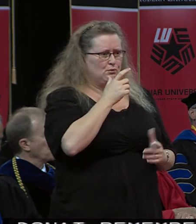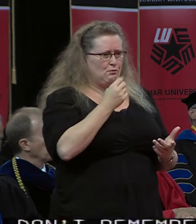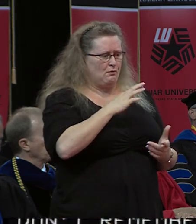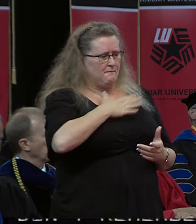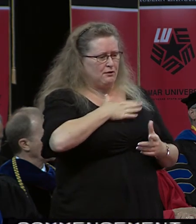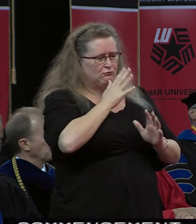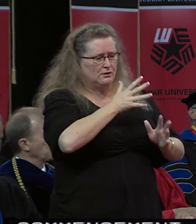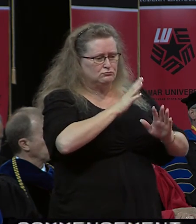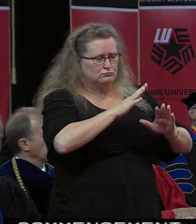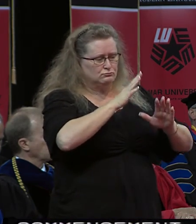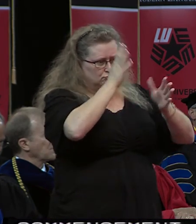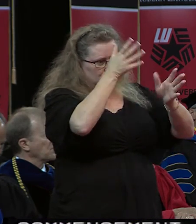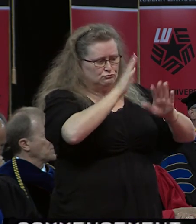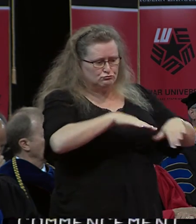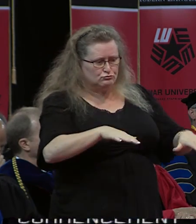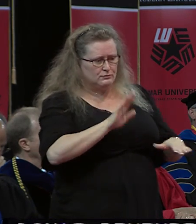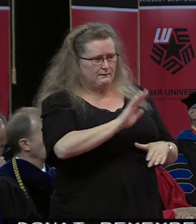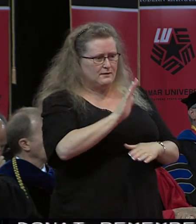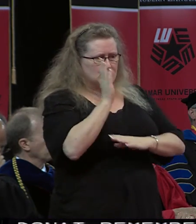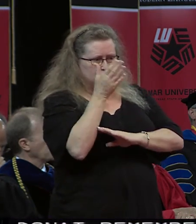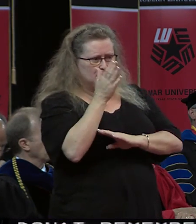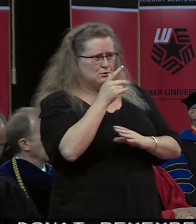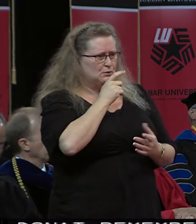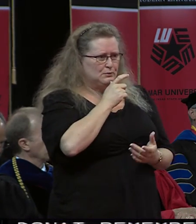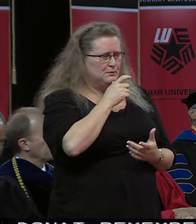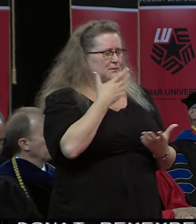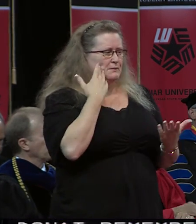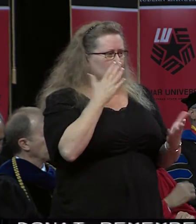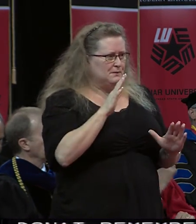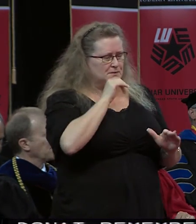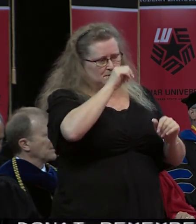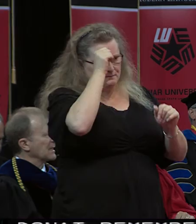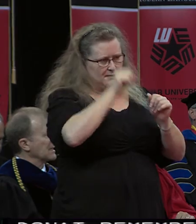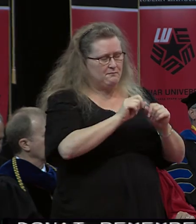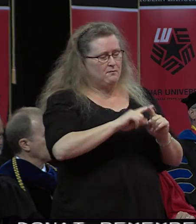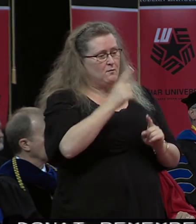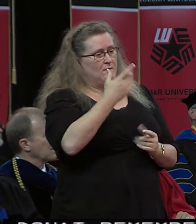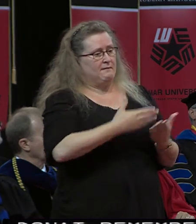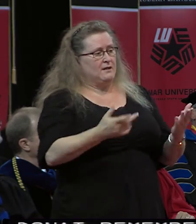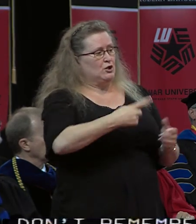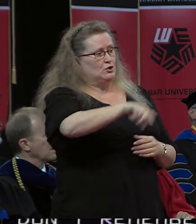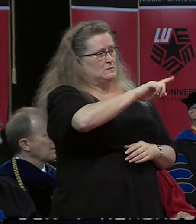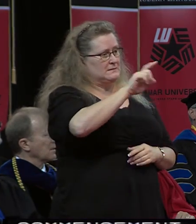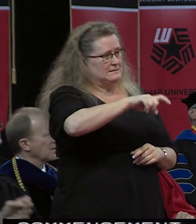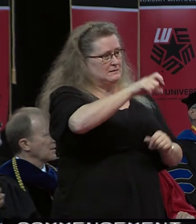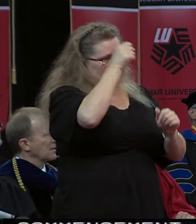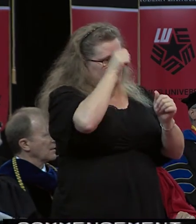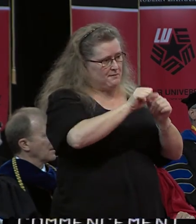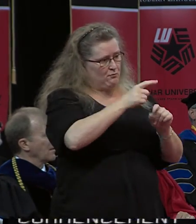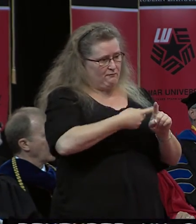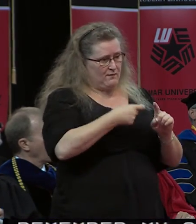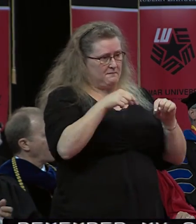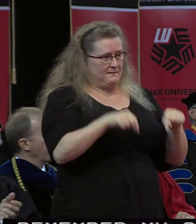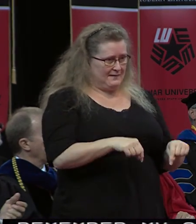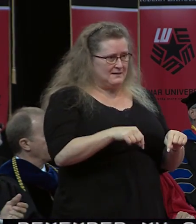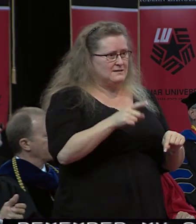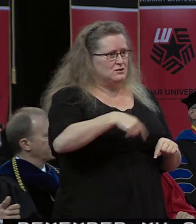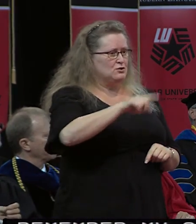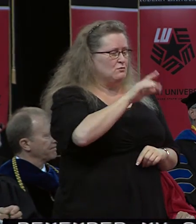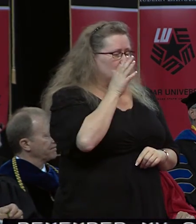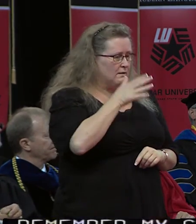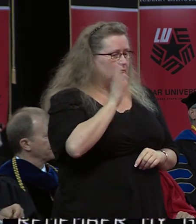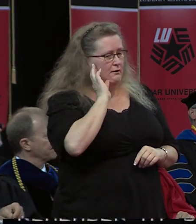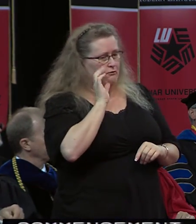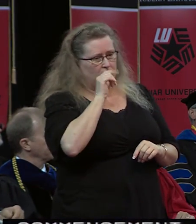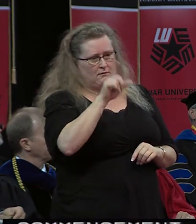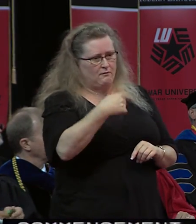grandchildren's commencement speakers and stuff. But one thing that you need to remember from this, and you're going to hear it not just from me,